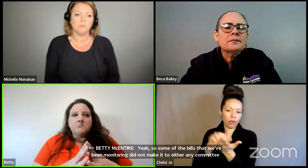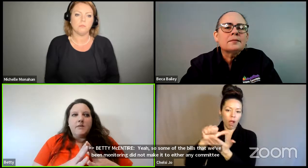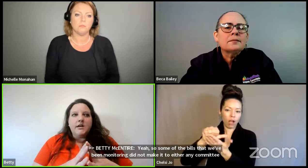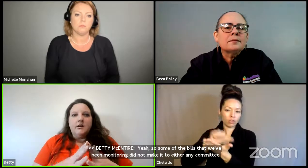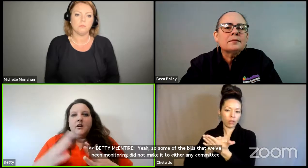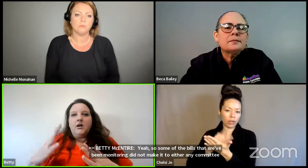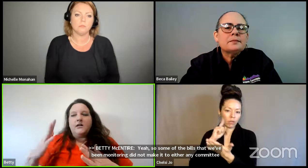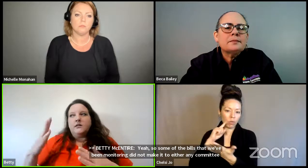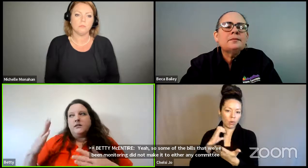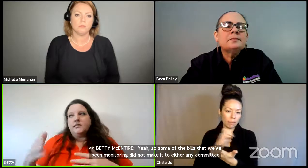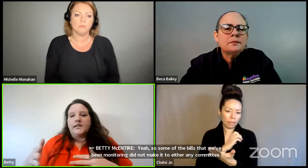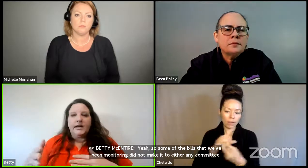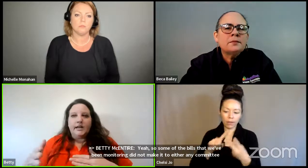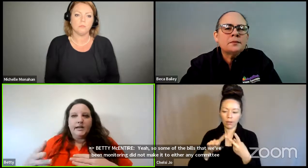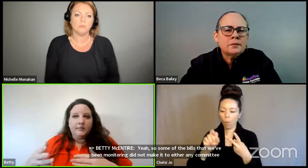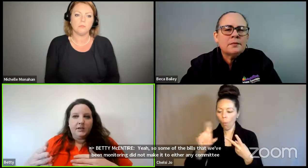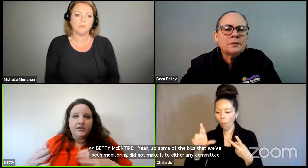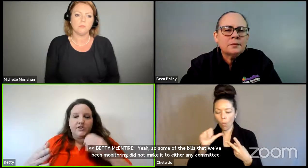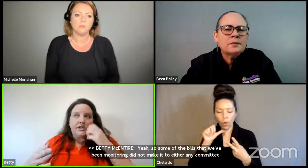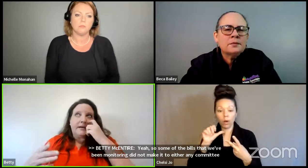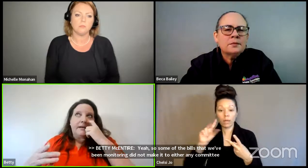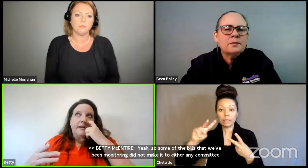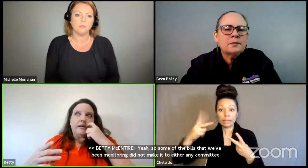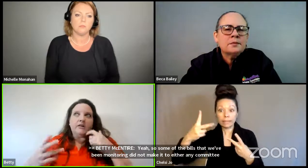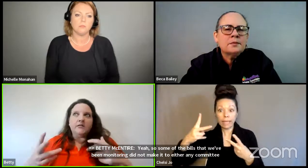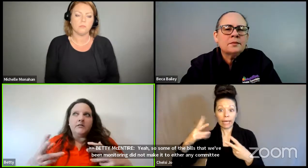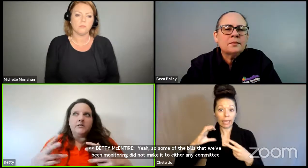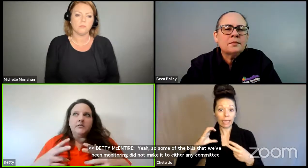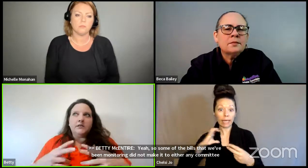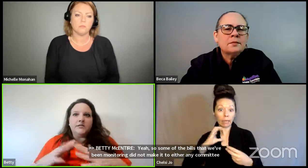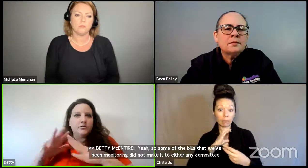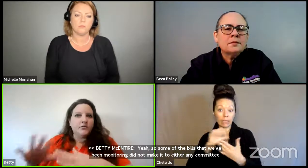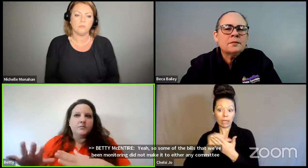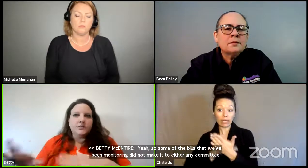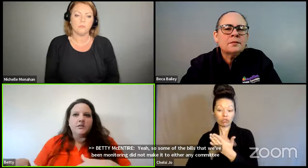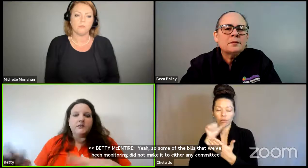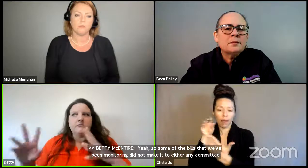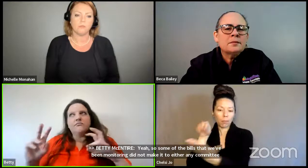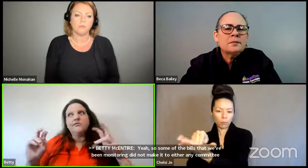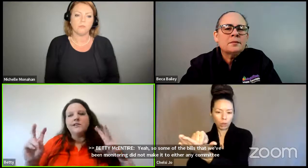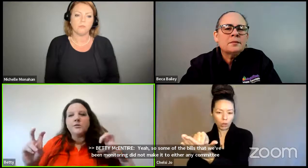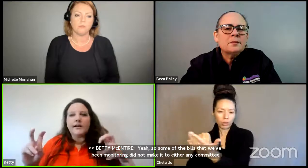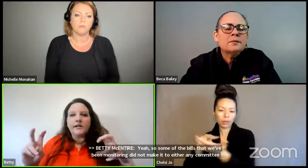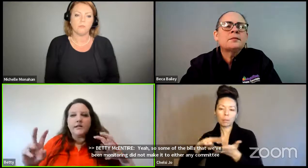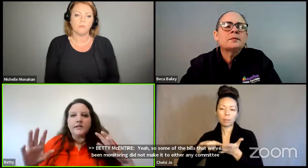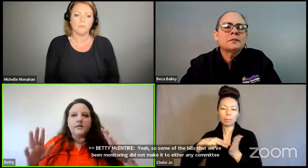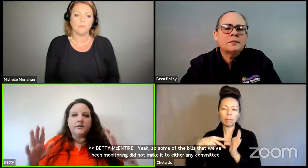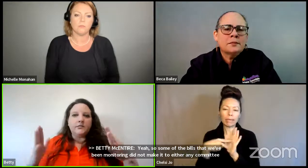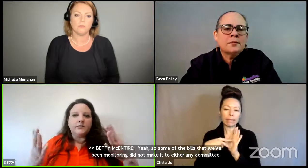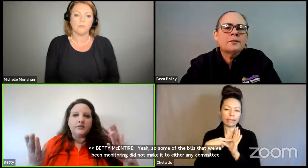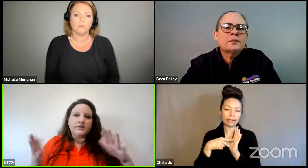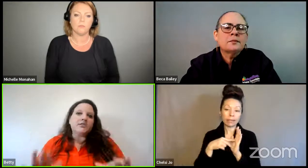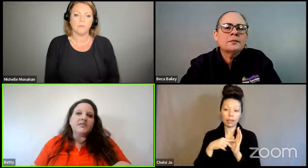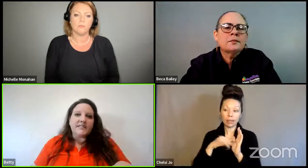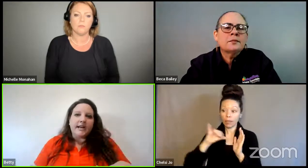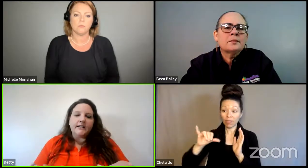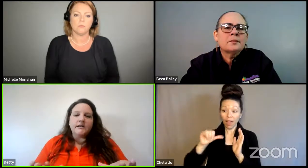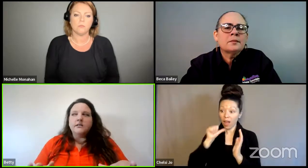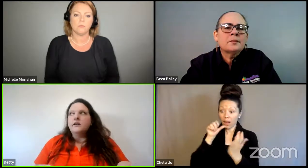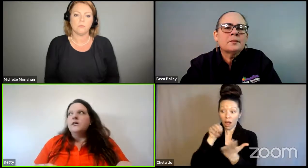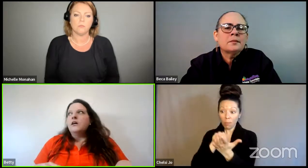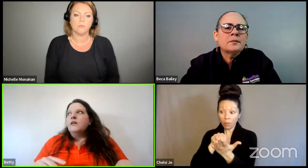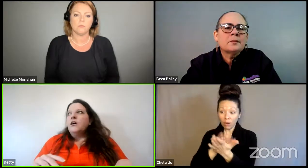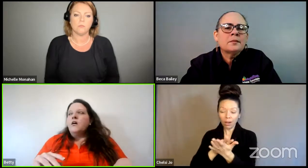not make it on a second committee agenda. And so those bills theoretically are considered